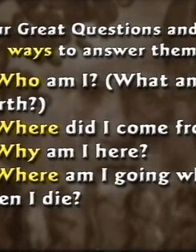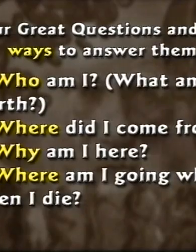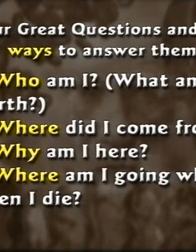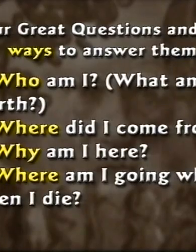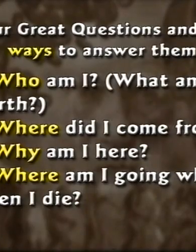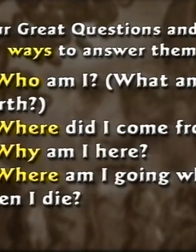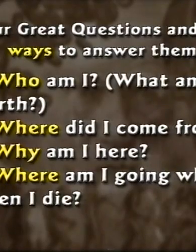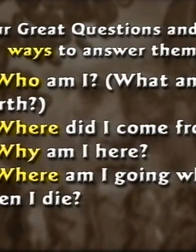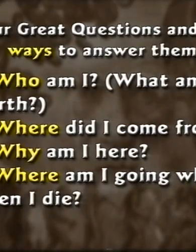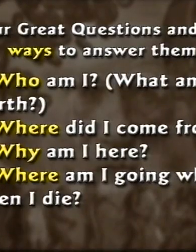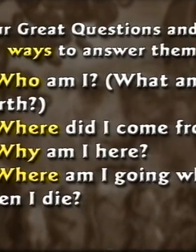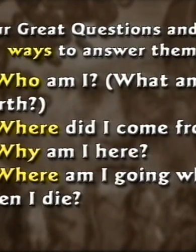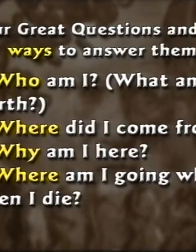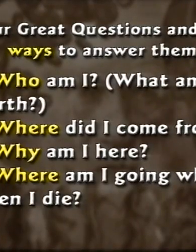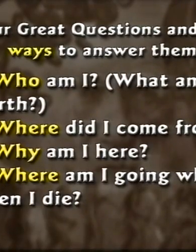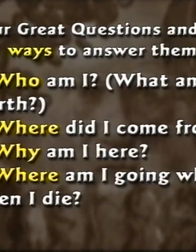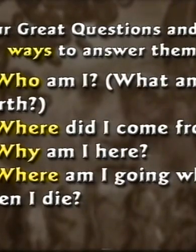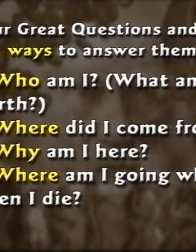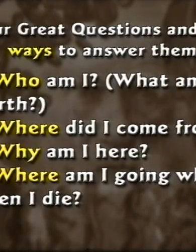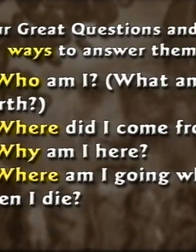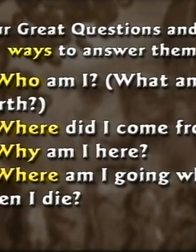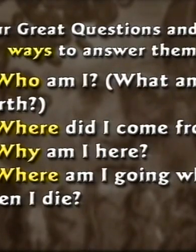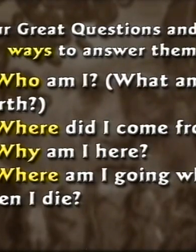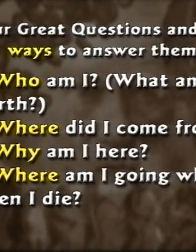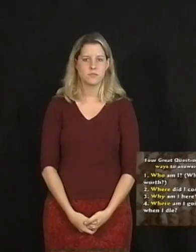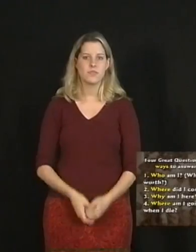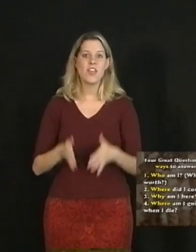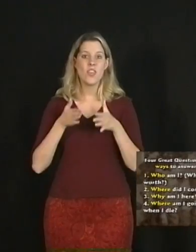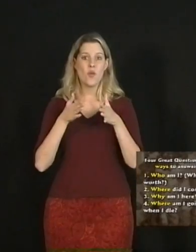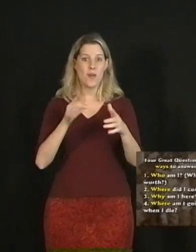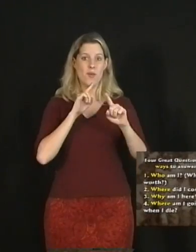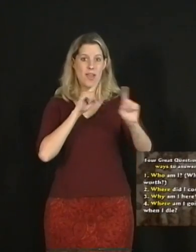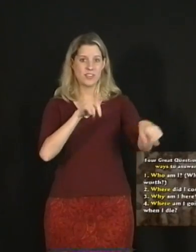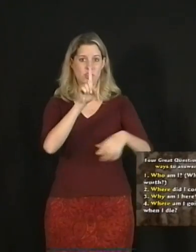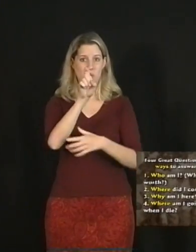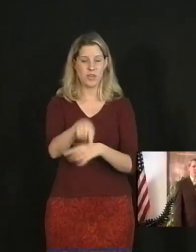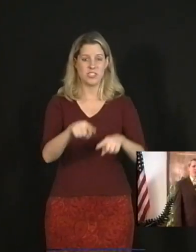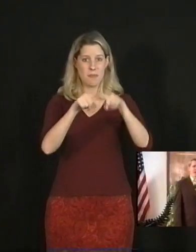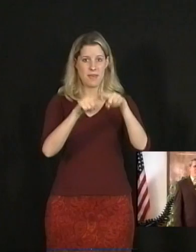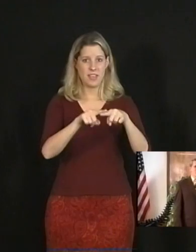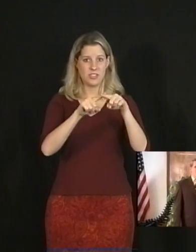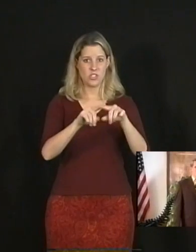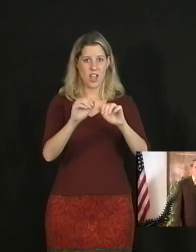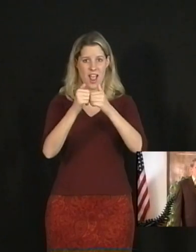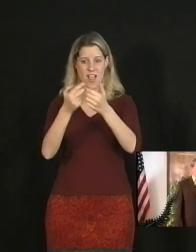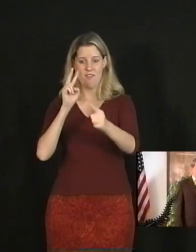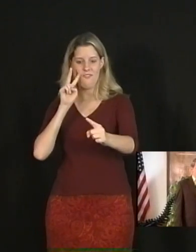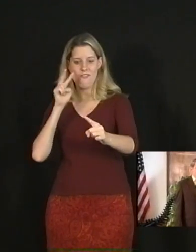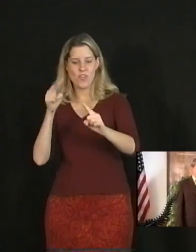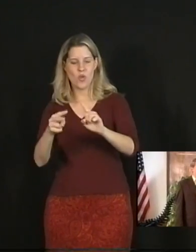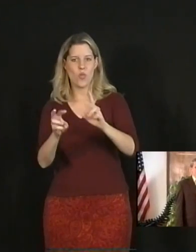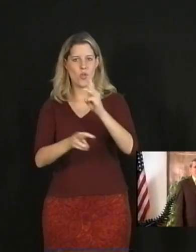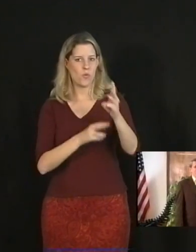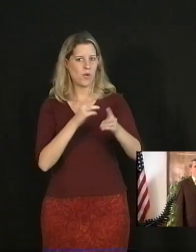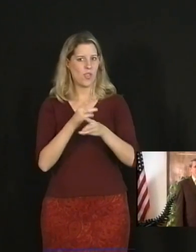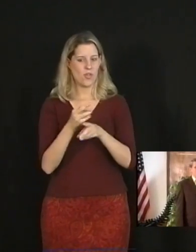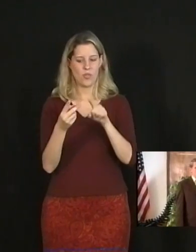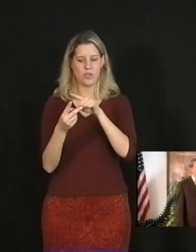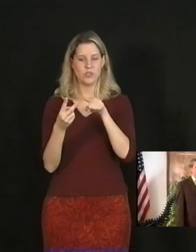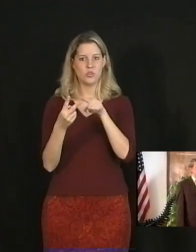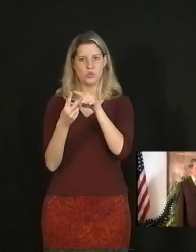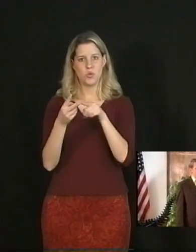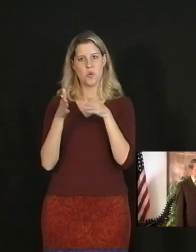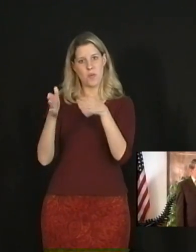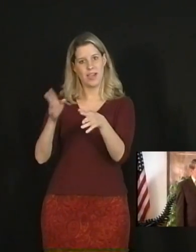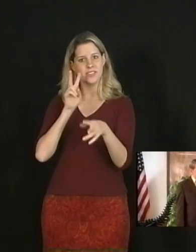I come from? Why am I here? And where am I going when I die? The way you answer these questions depends upon how you view the world. There are basically only